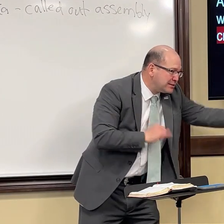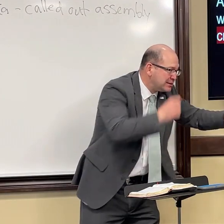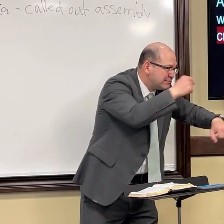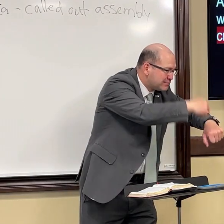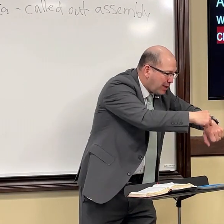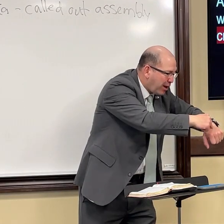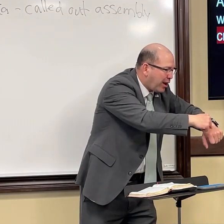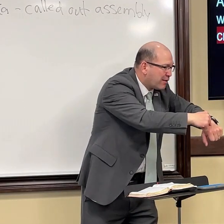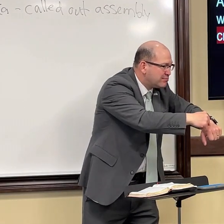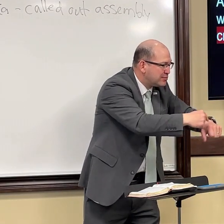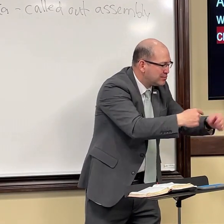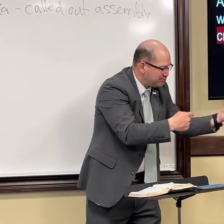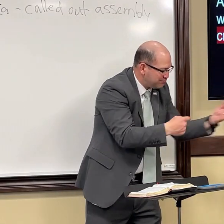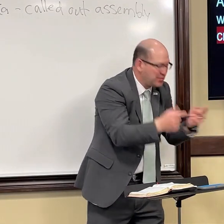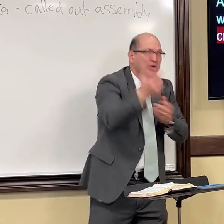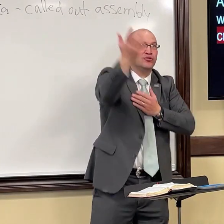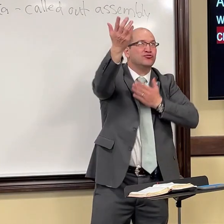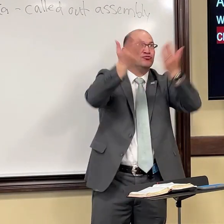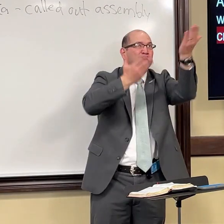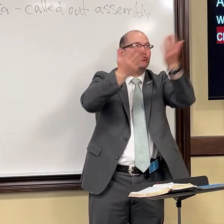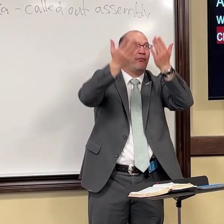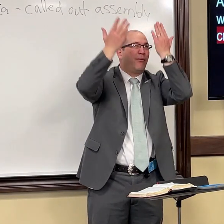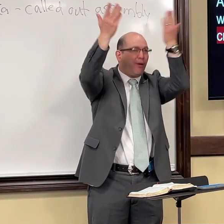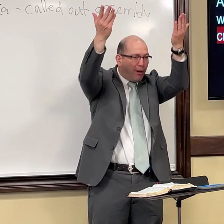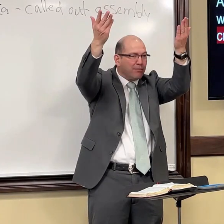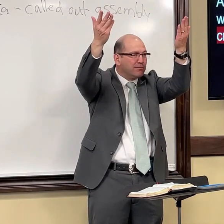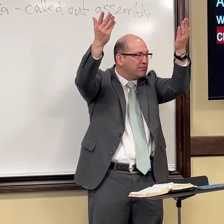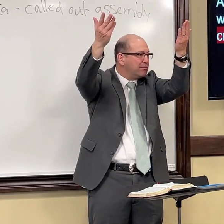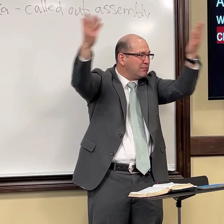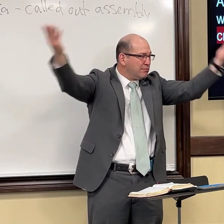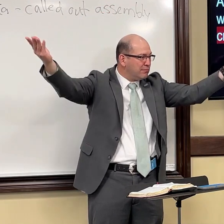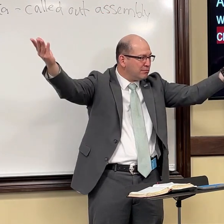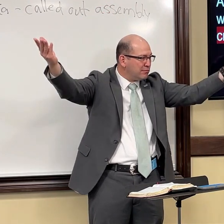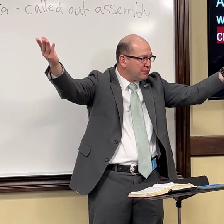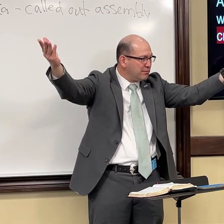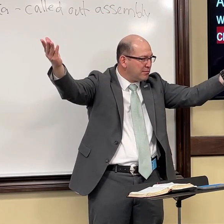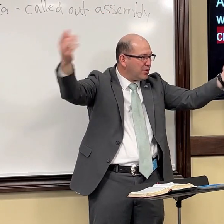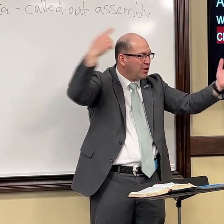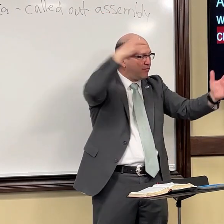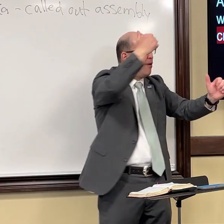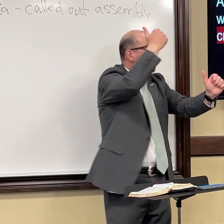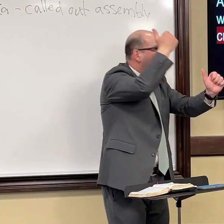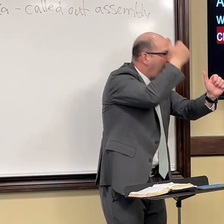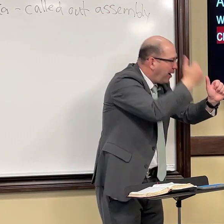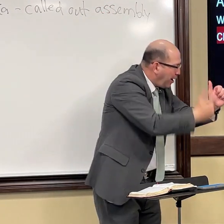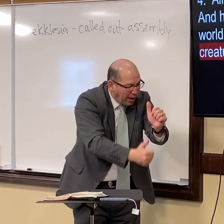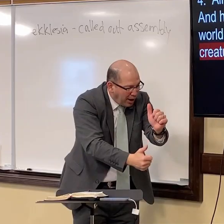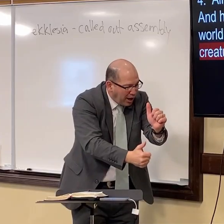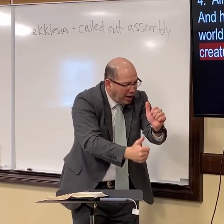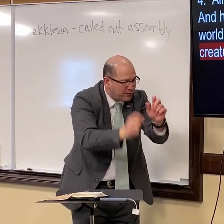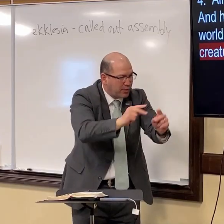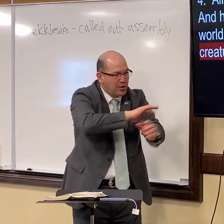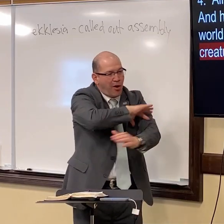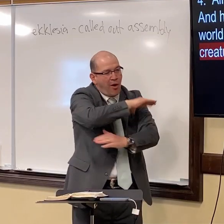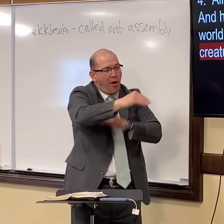So I'm here and they're there, and you know, together we're communicating, we're doing this on behalf of God, every